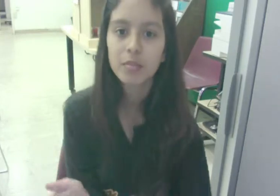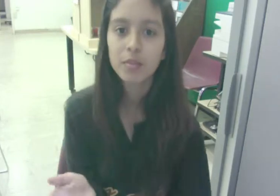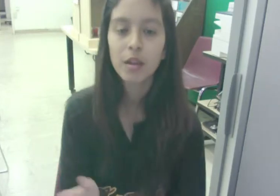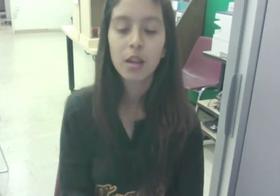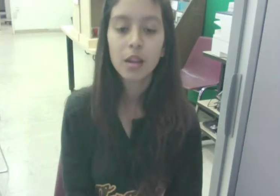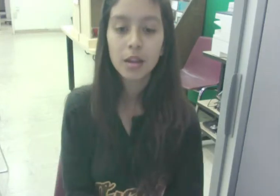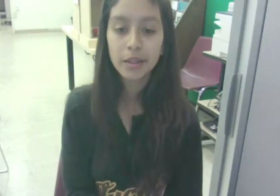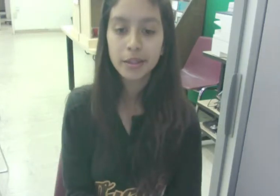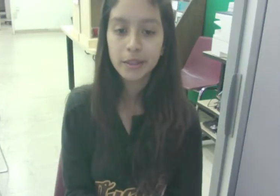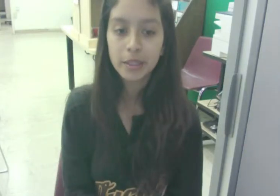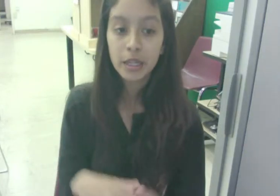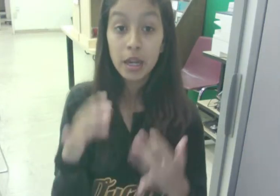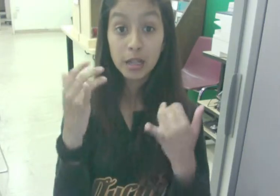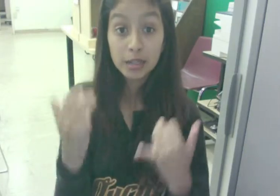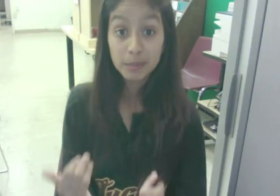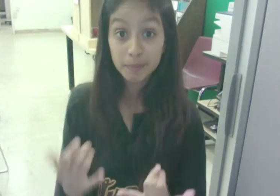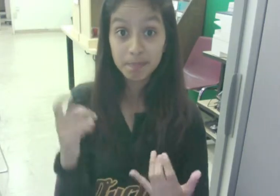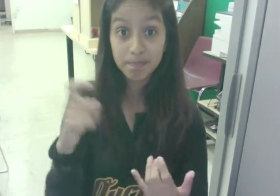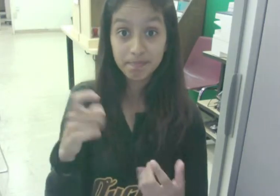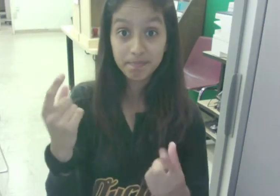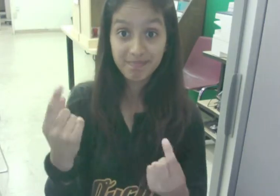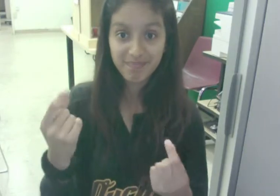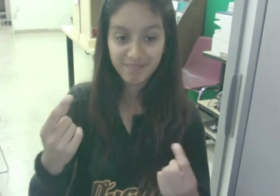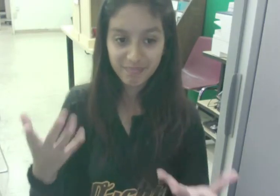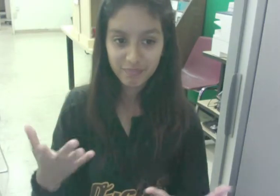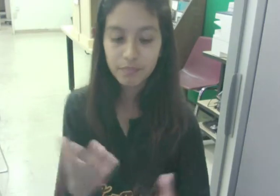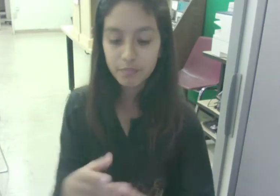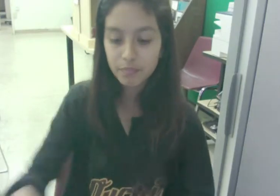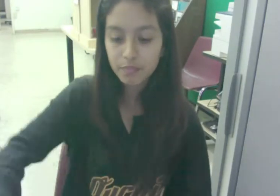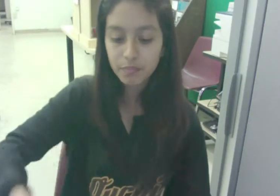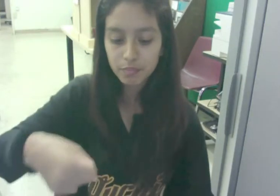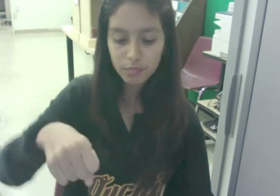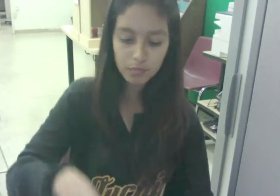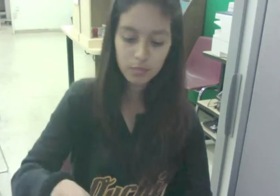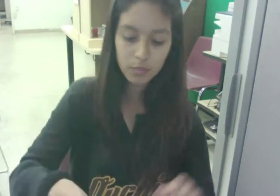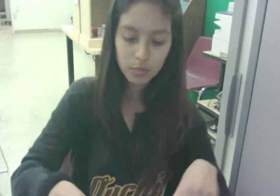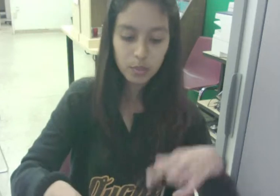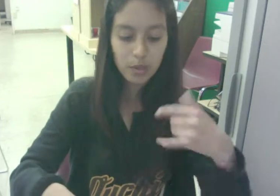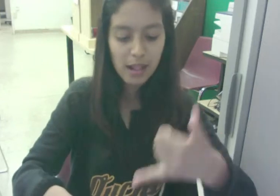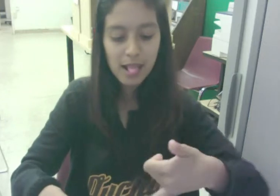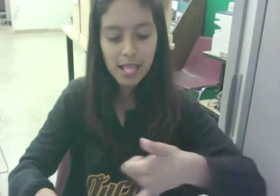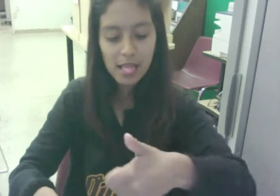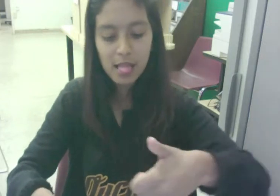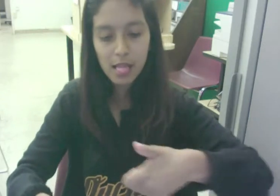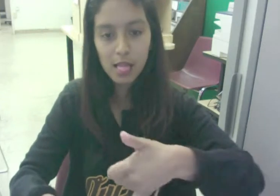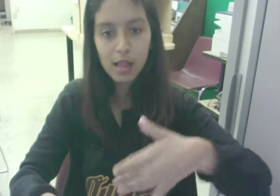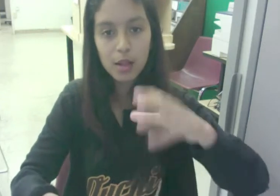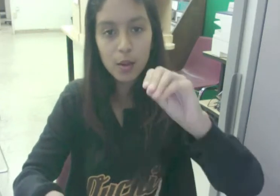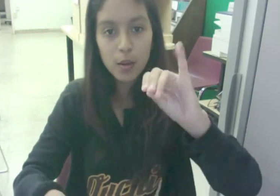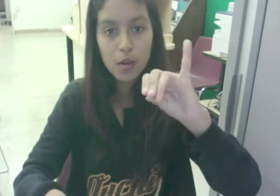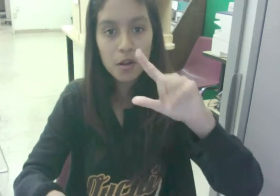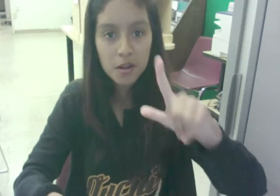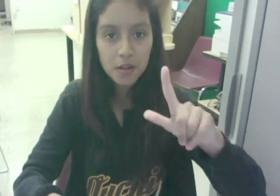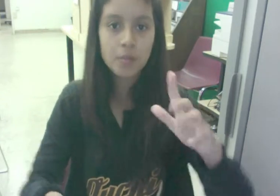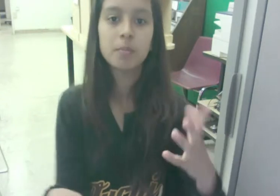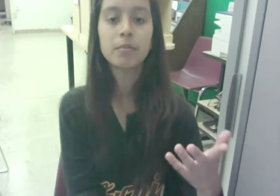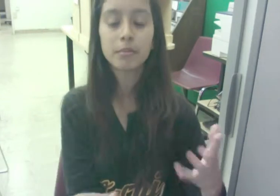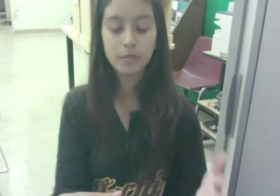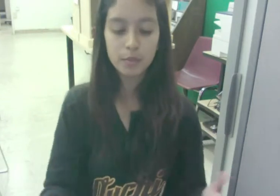Now you need to add some oil to the pan before you cook the vegetables, because the vegetables don't have any fat in them like the chicken does. So if you